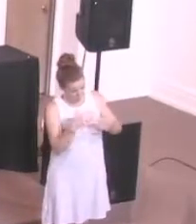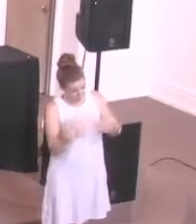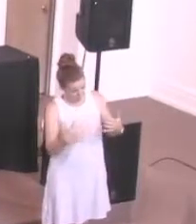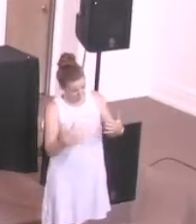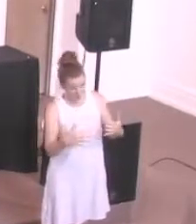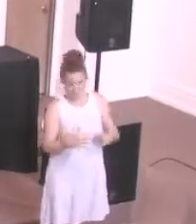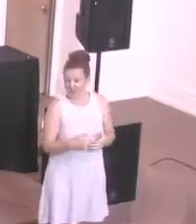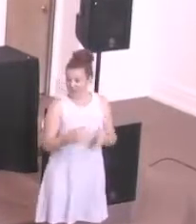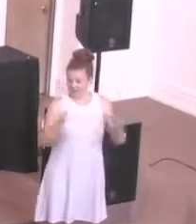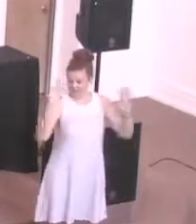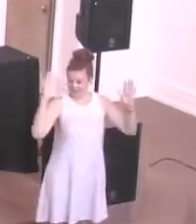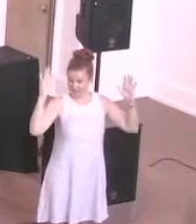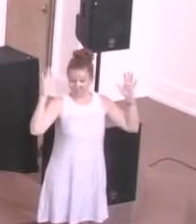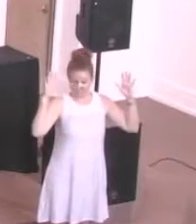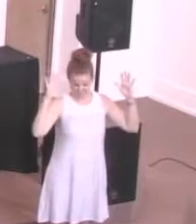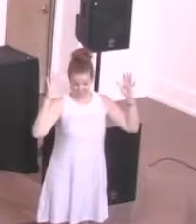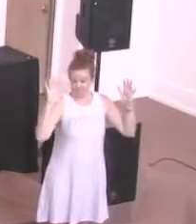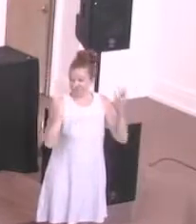So,